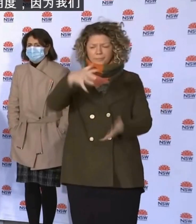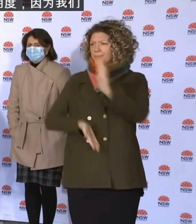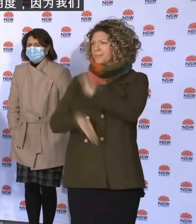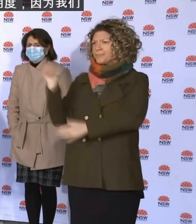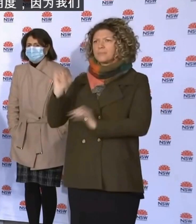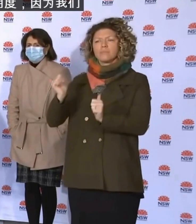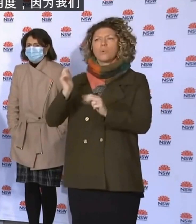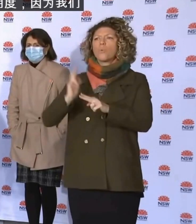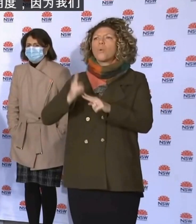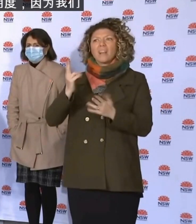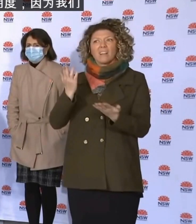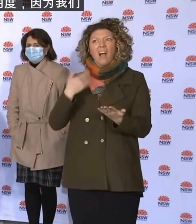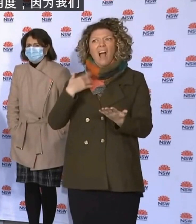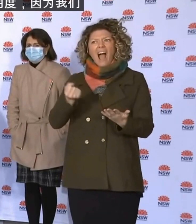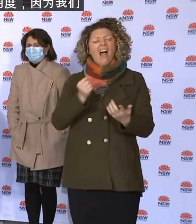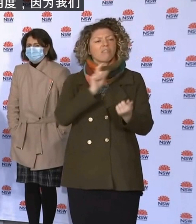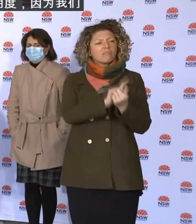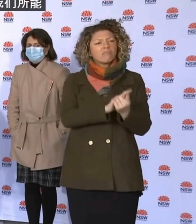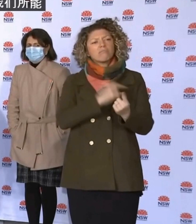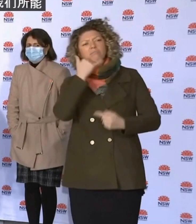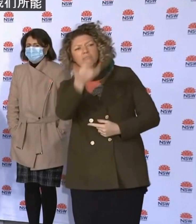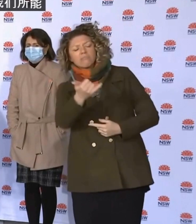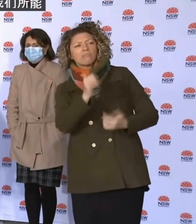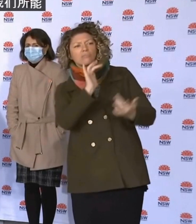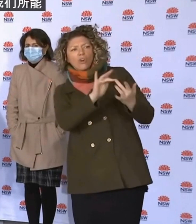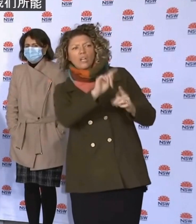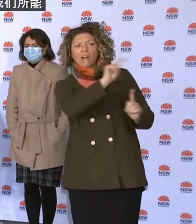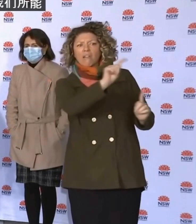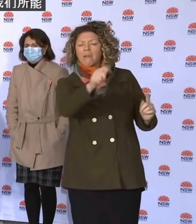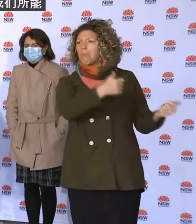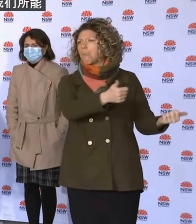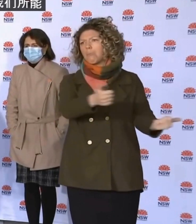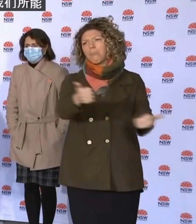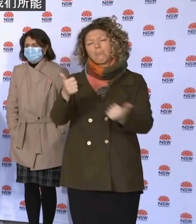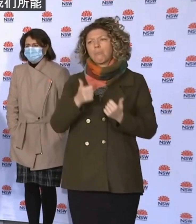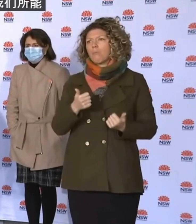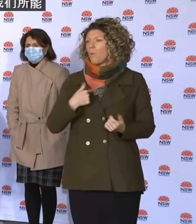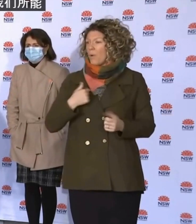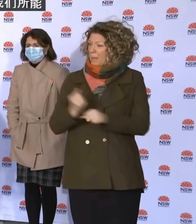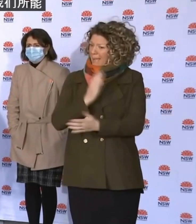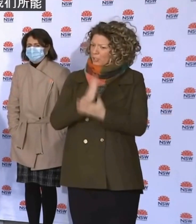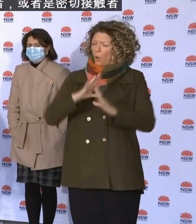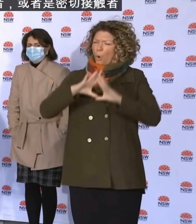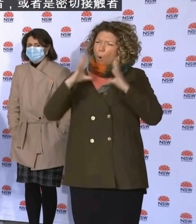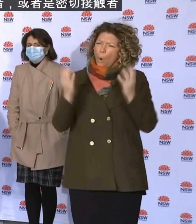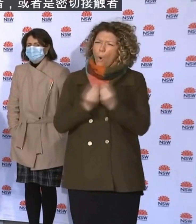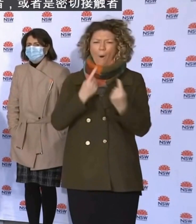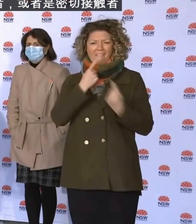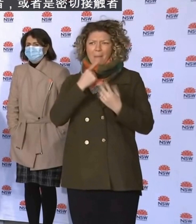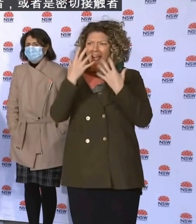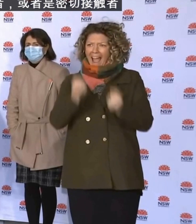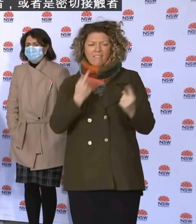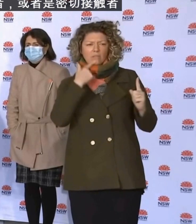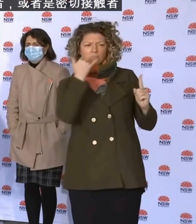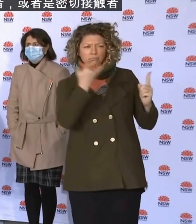full transparency, and because we want to take a note, we want to just do everything we can, called all those